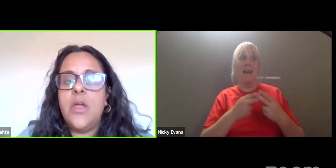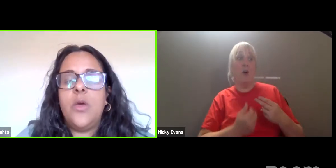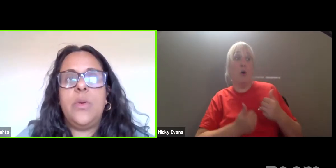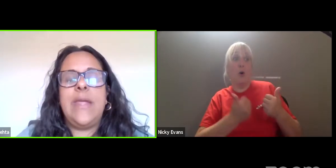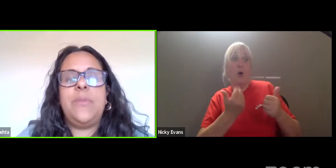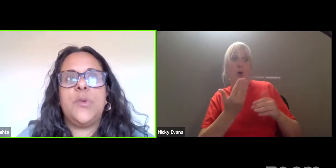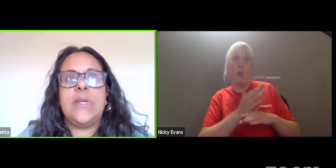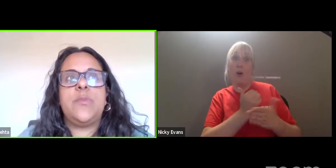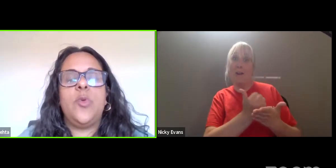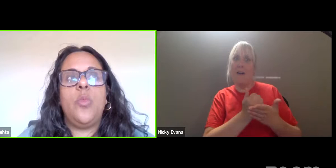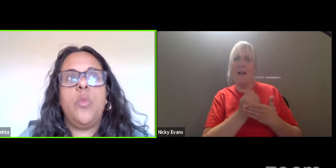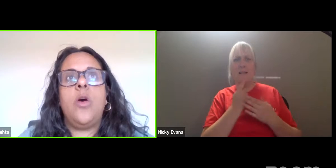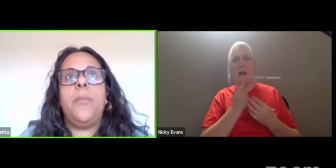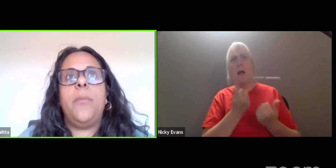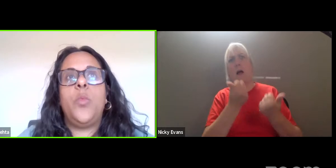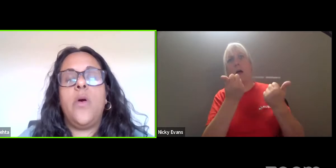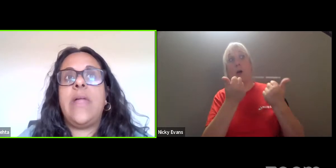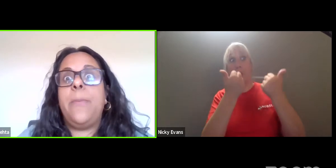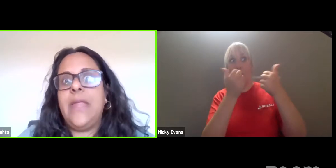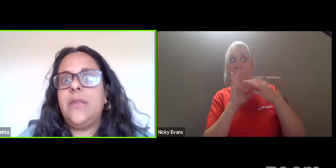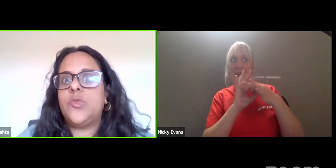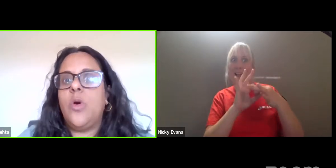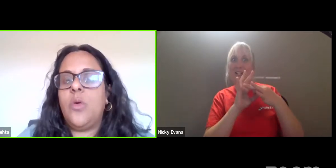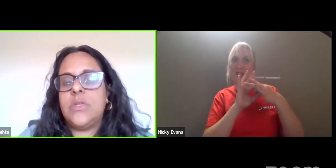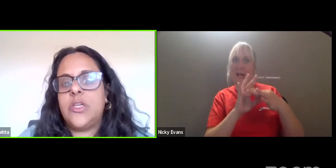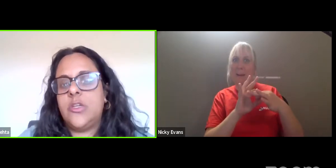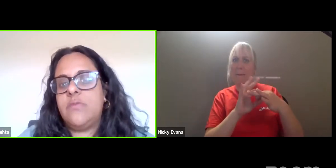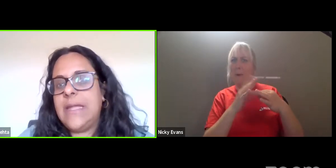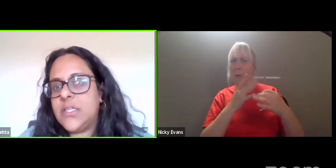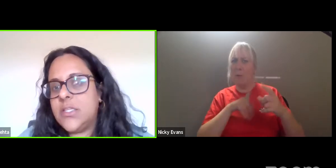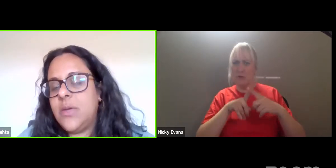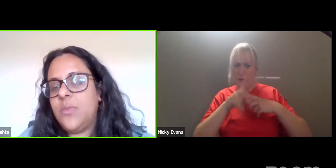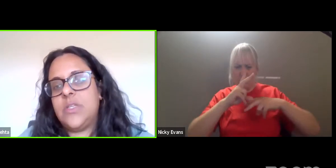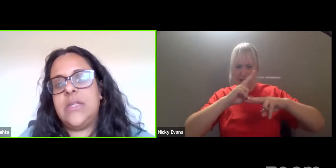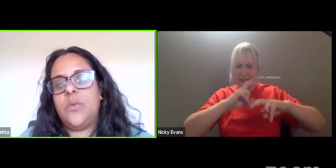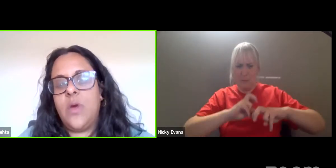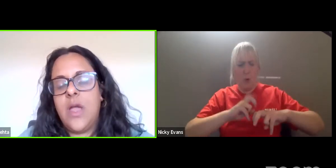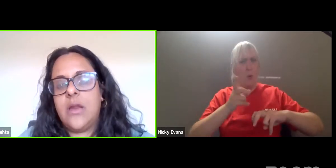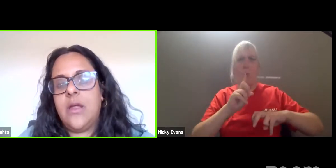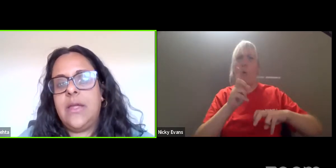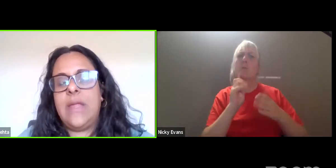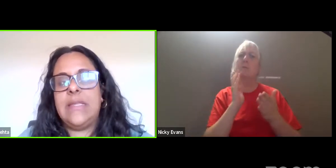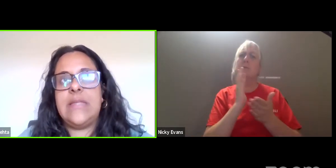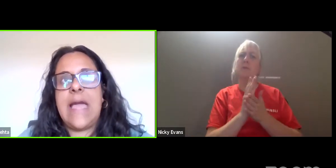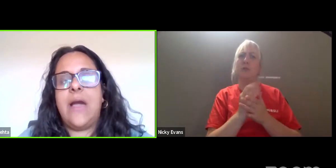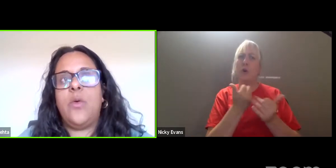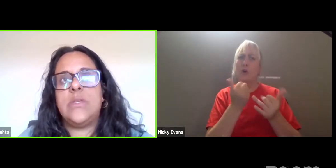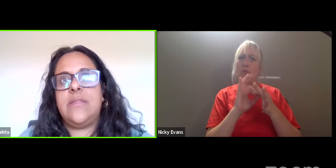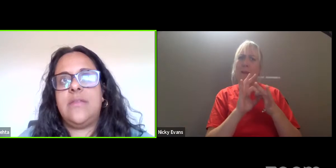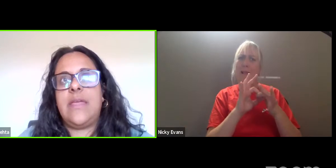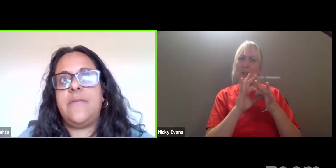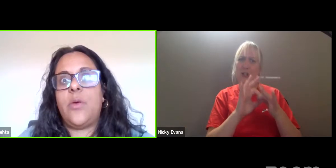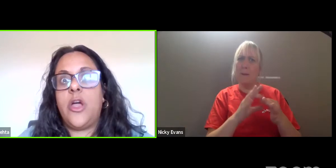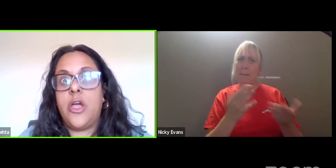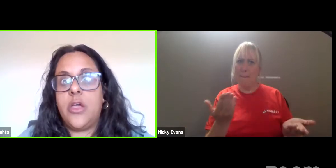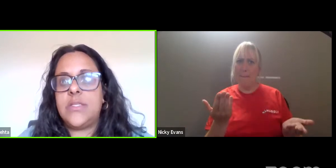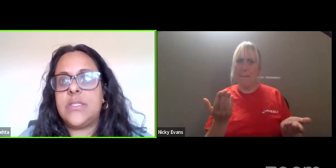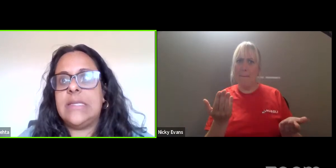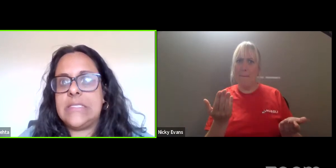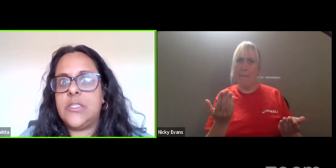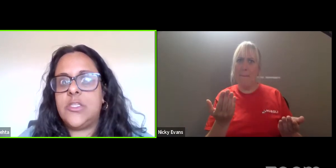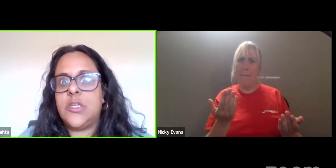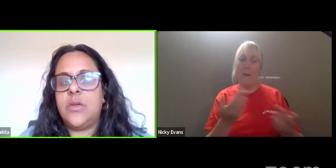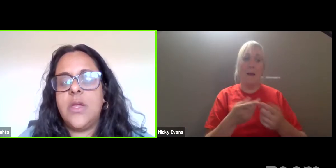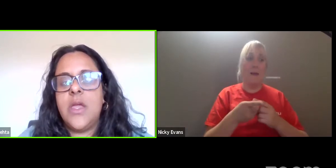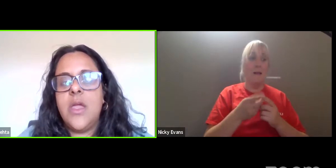relationship. We were able to explore what that meant. What was a good relationship? What did it work like? How was it that they felt heard